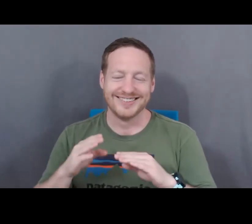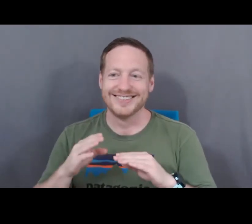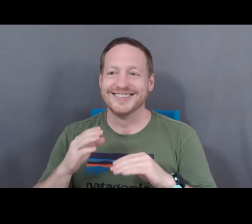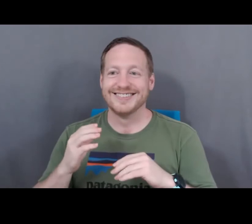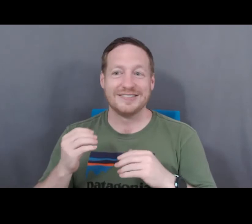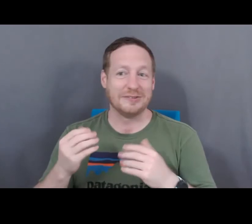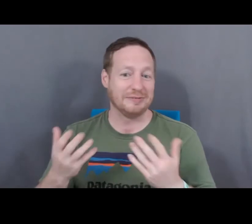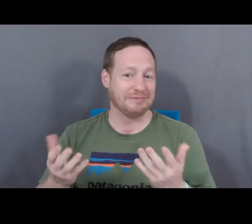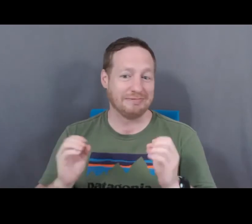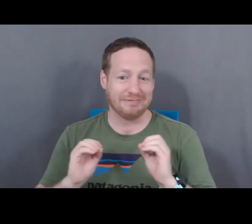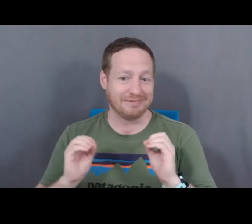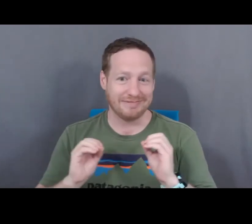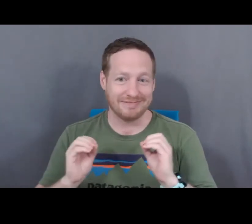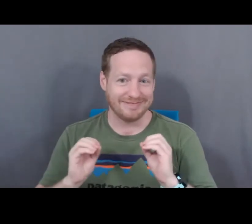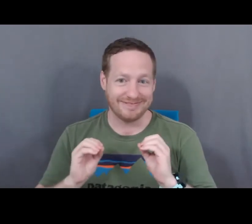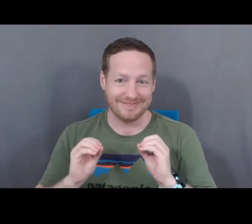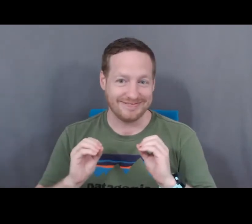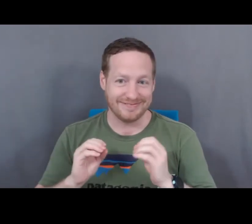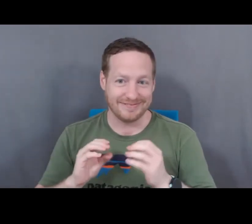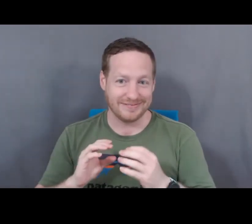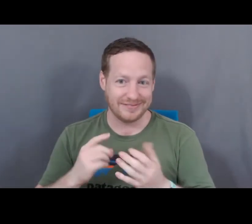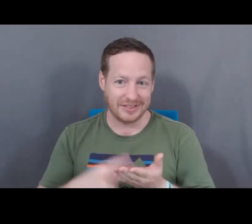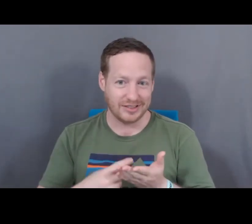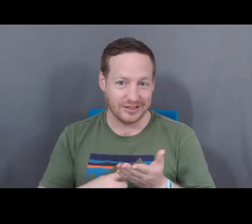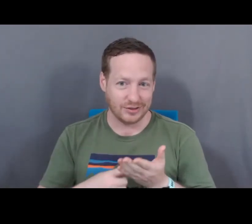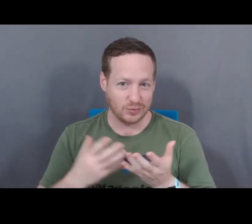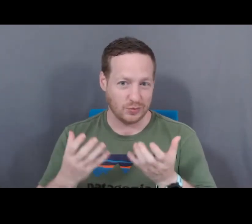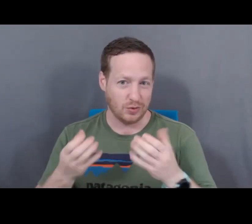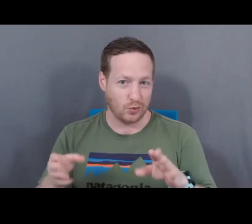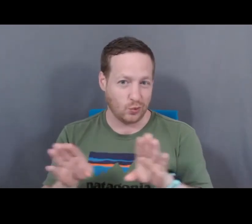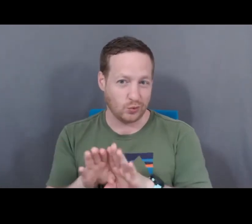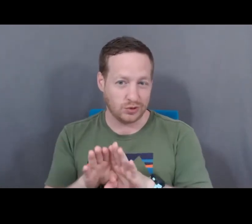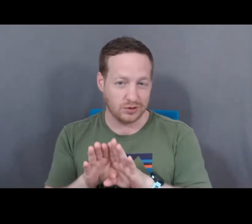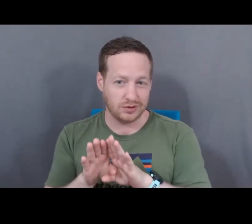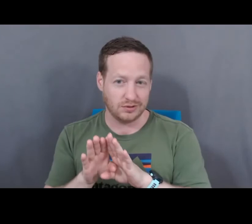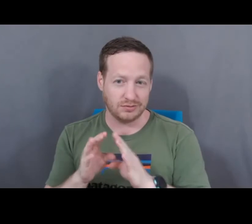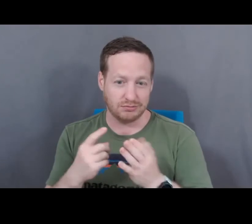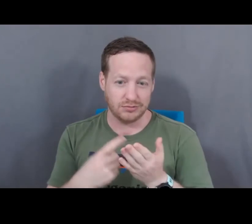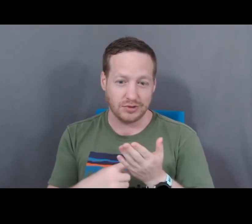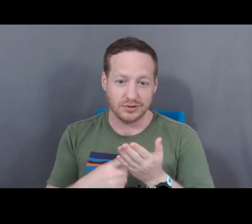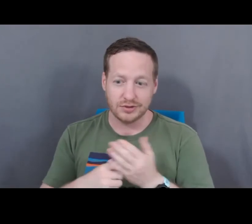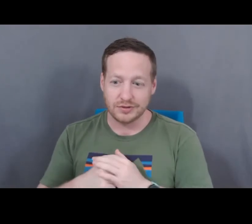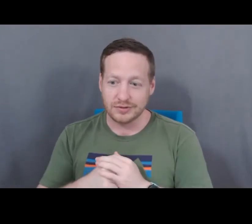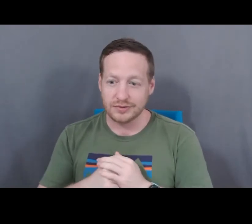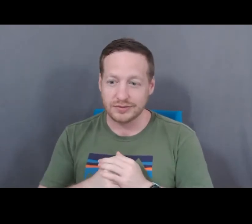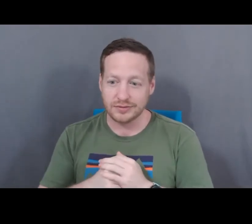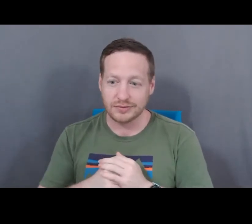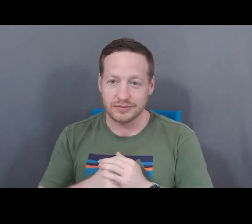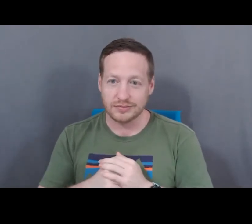I see that it's quiet again. No one has anything to share, any discussion points, or do we want to go ahead and close the discussion?